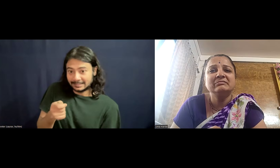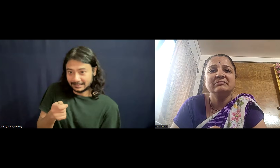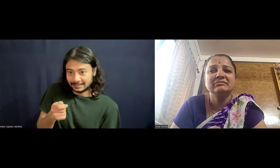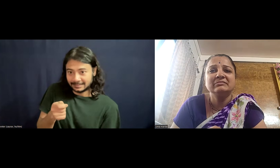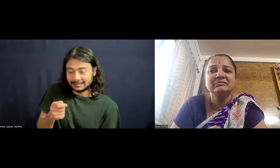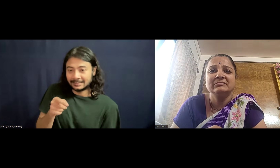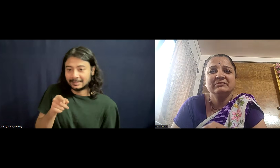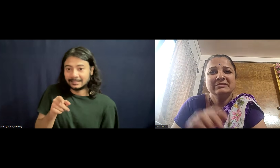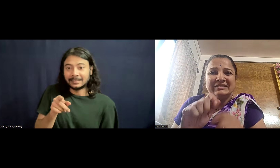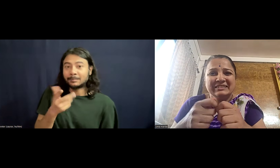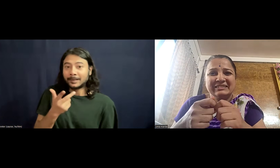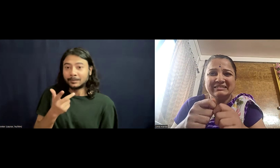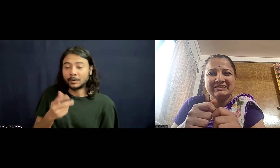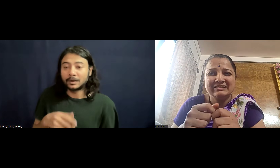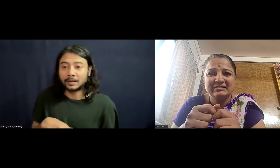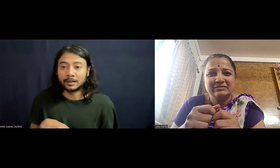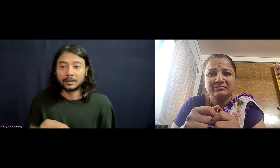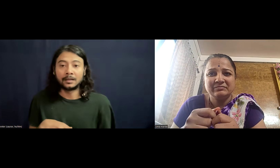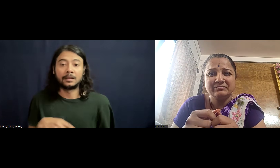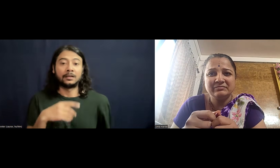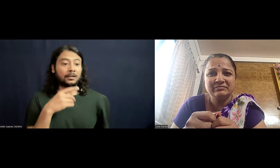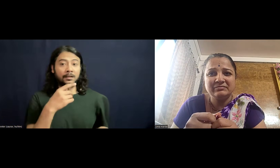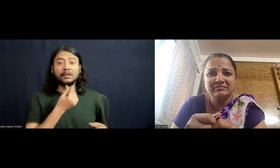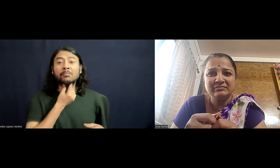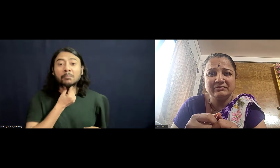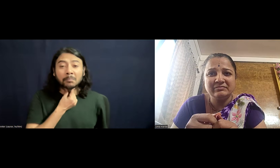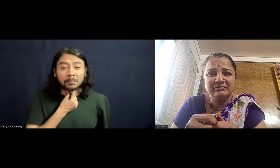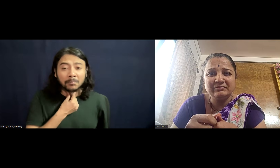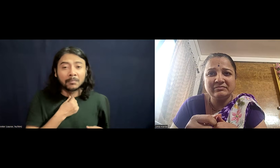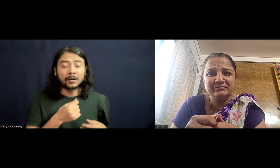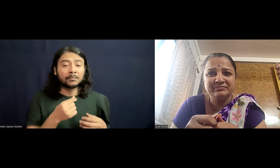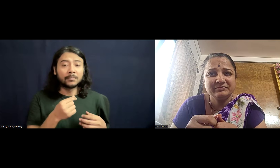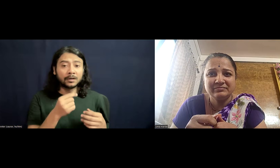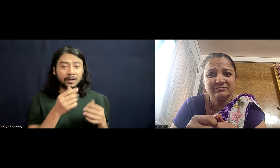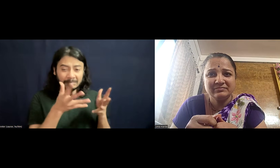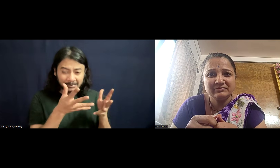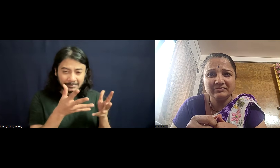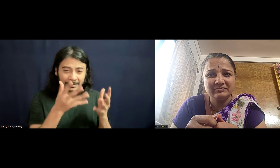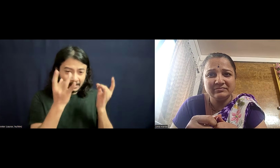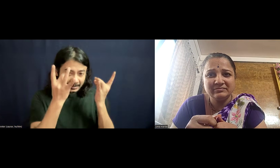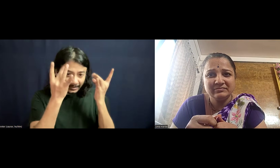uh, avoid all sins in your life, all bad karmas.